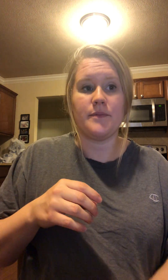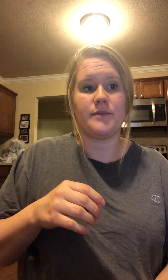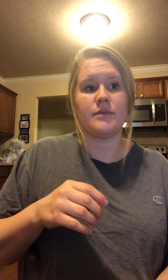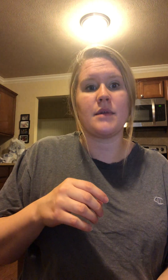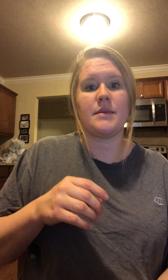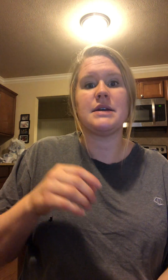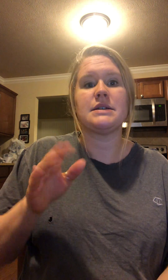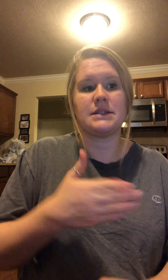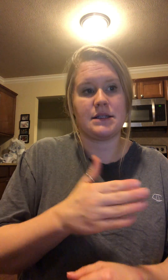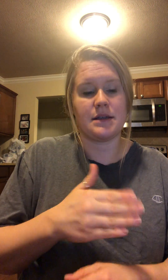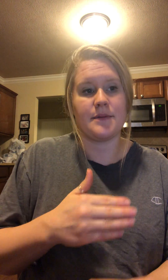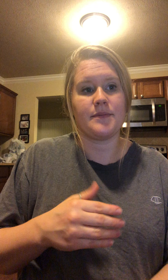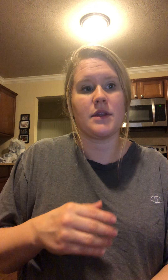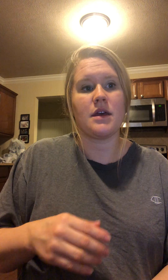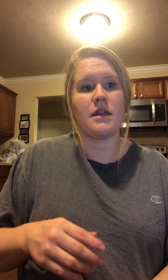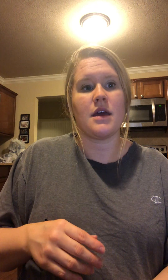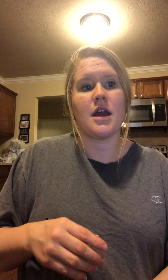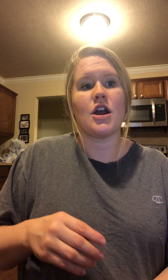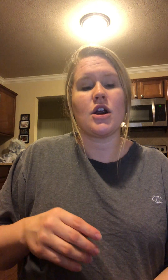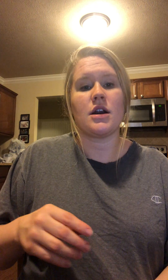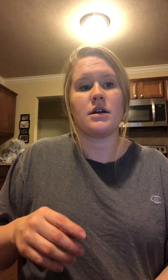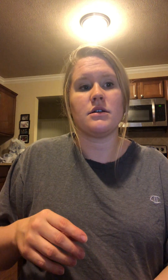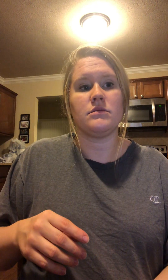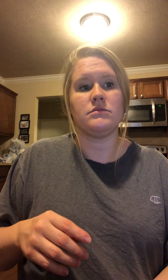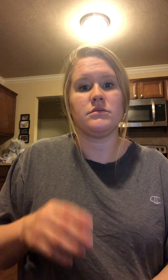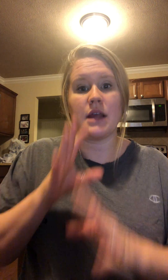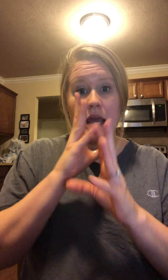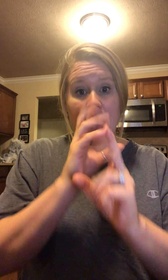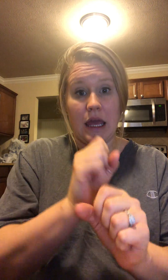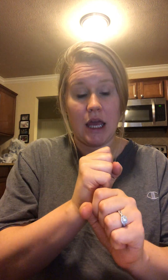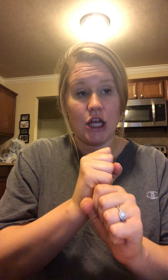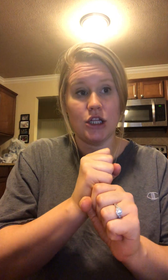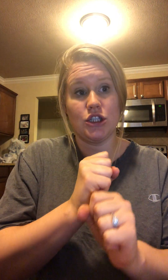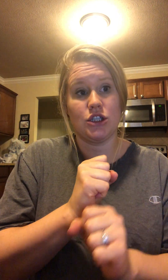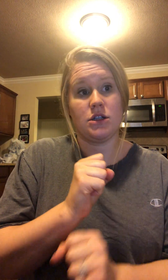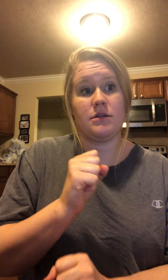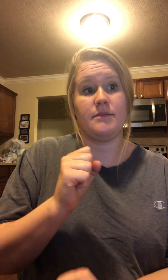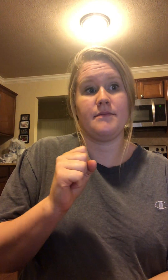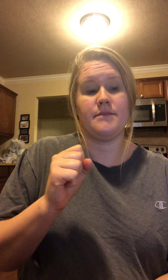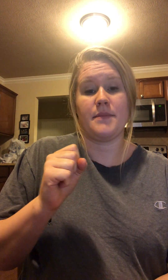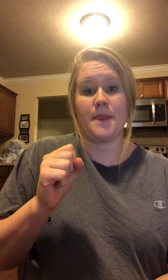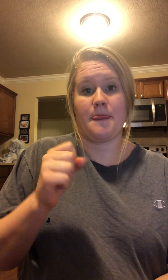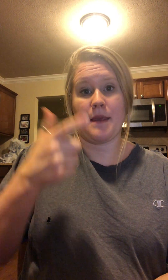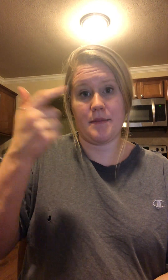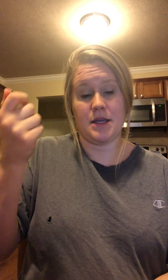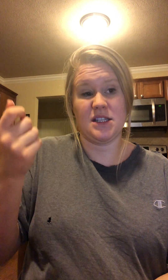ocean and reading, and they are bringing that knowledge with them to music.